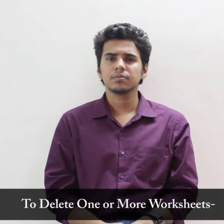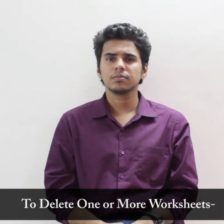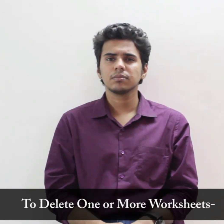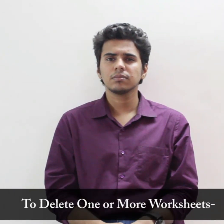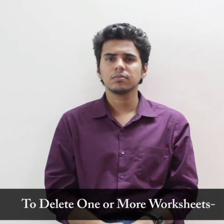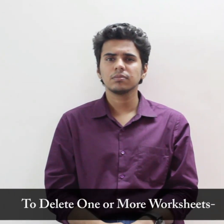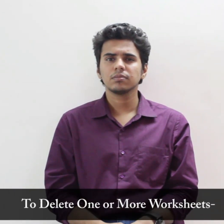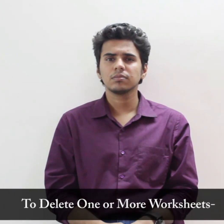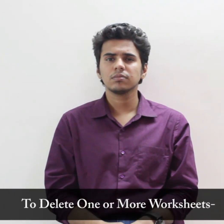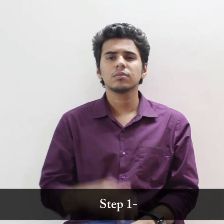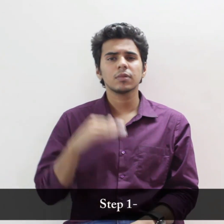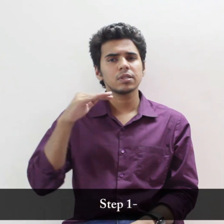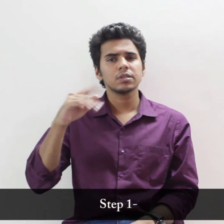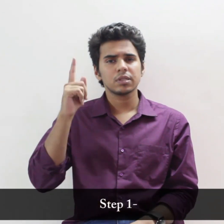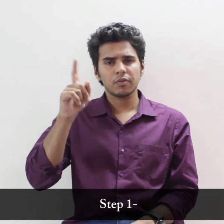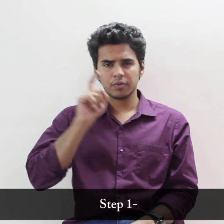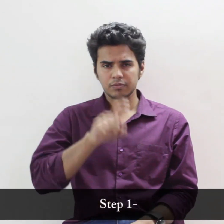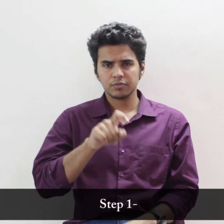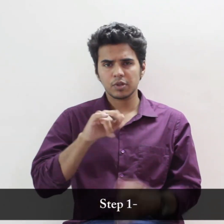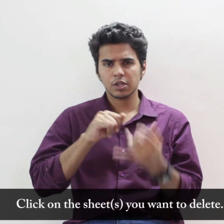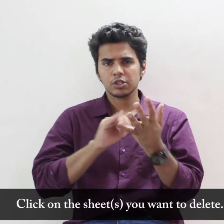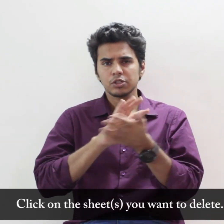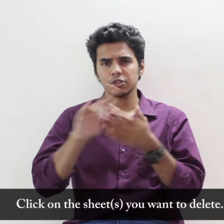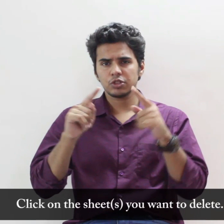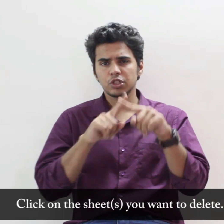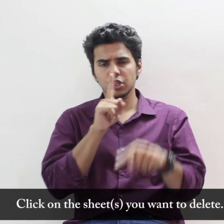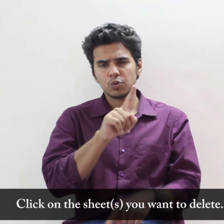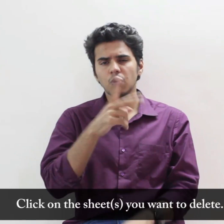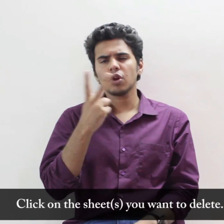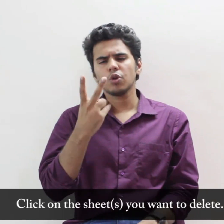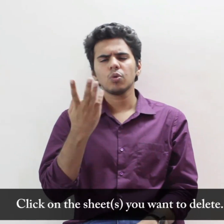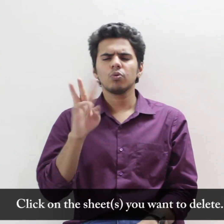Step 1. Click on the sheets you want to delete.